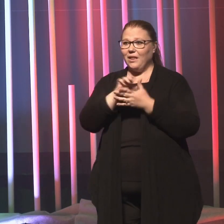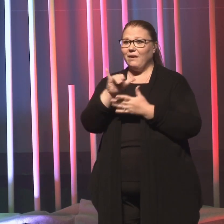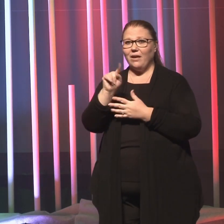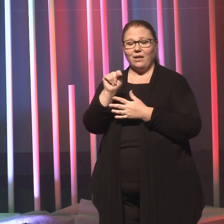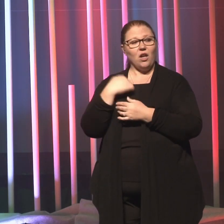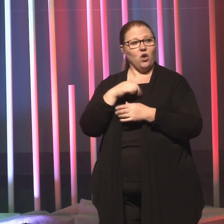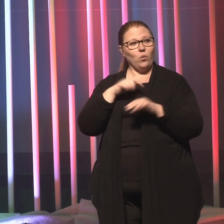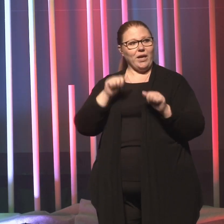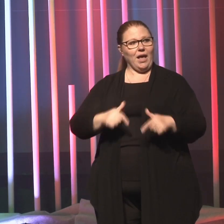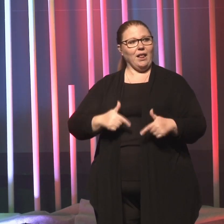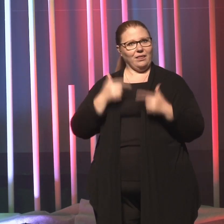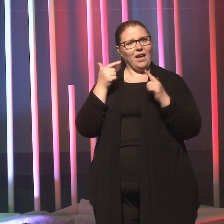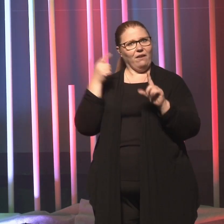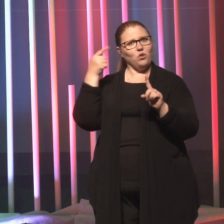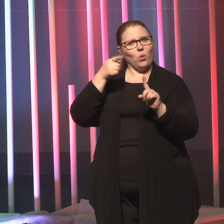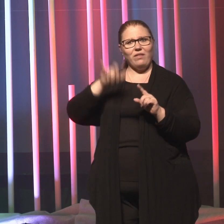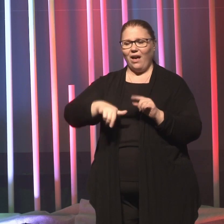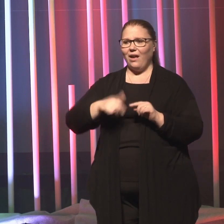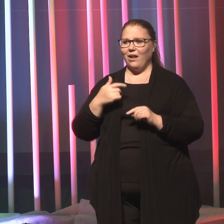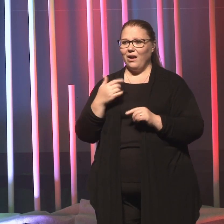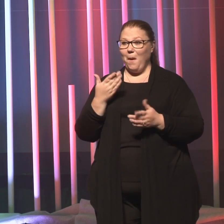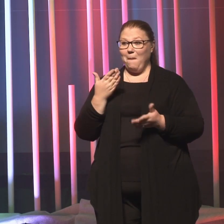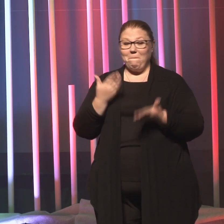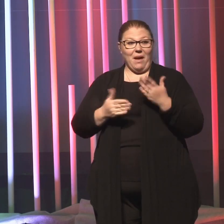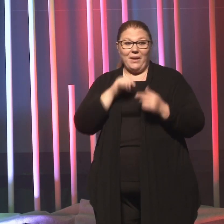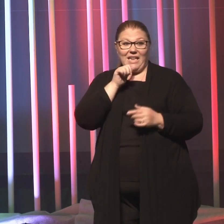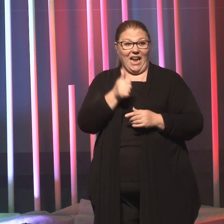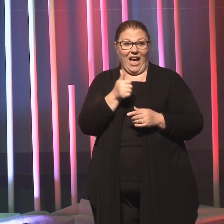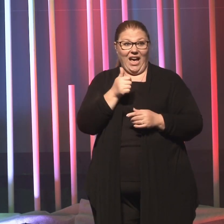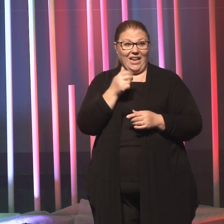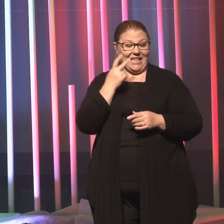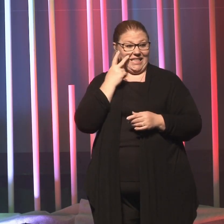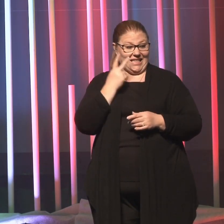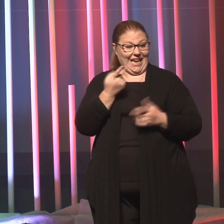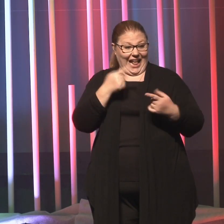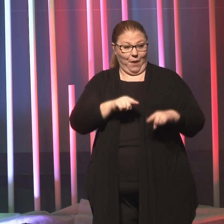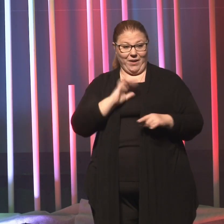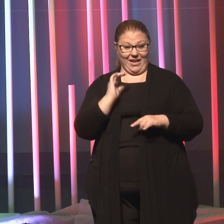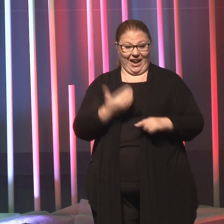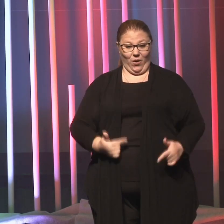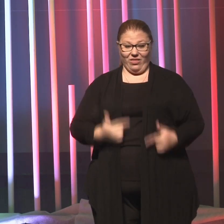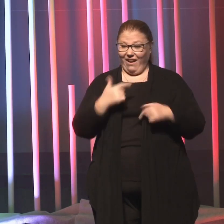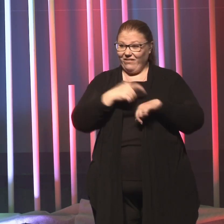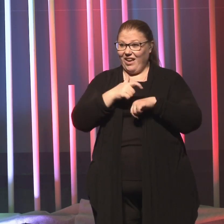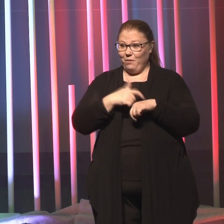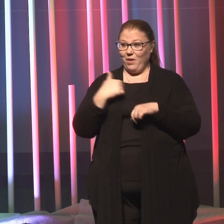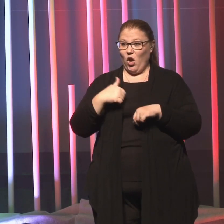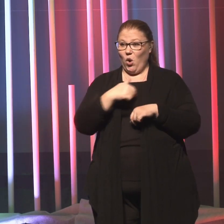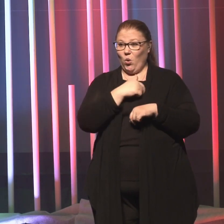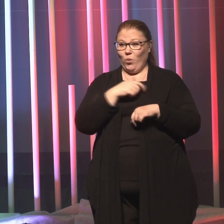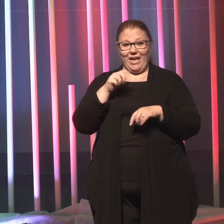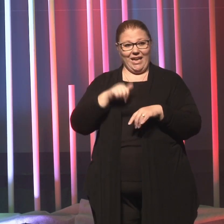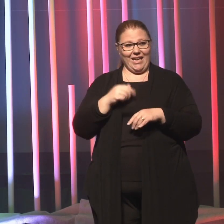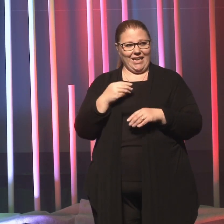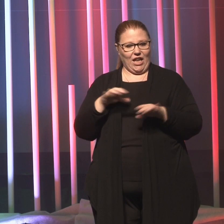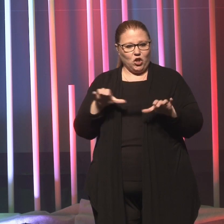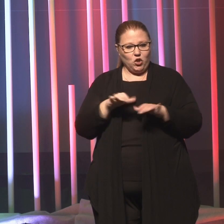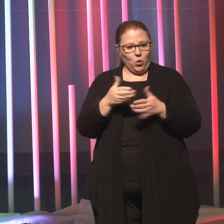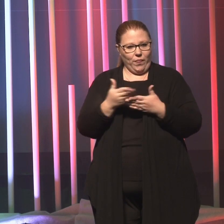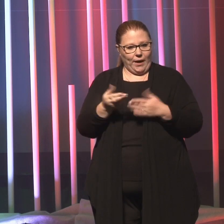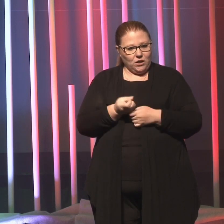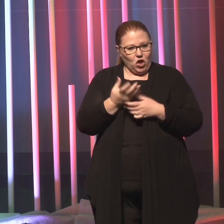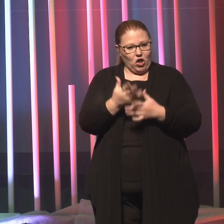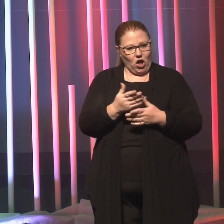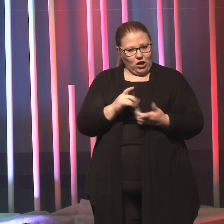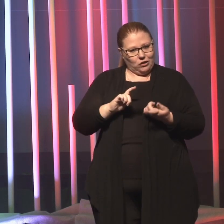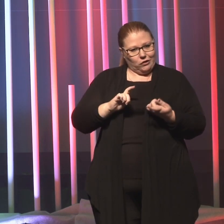and we can live towards that. And while we might not see it in our time, we can sow the seeds. We can plant it, and we